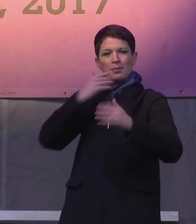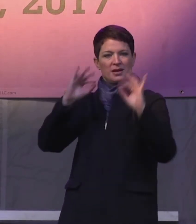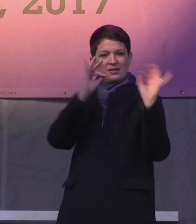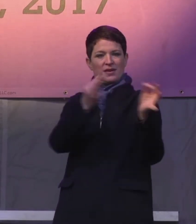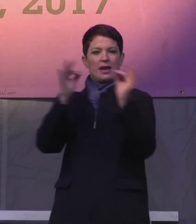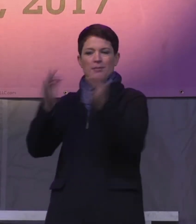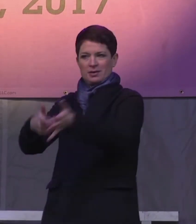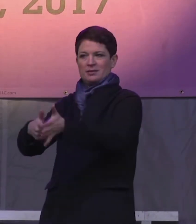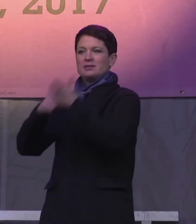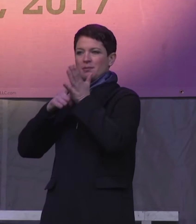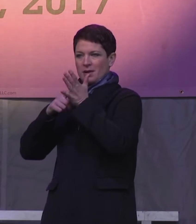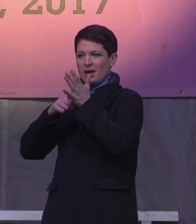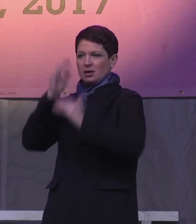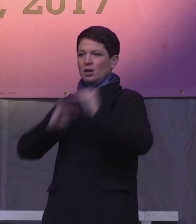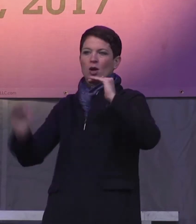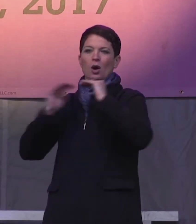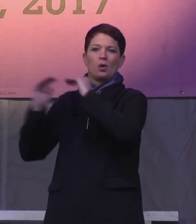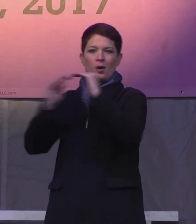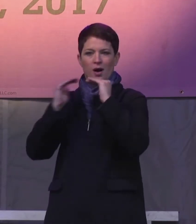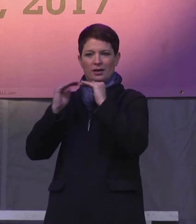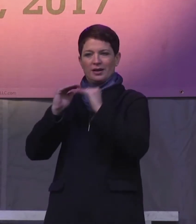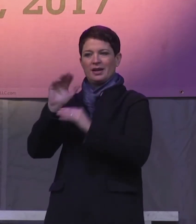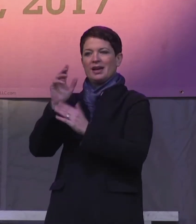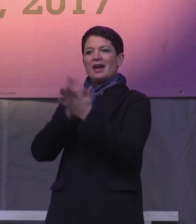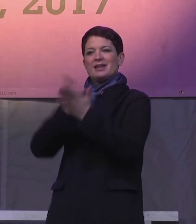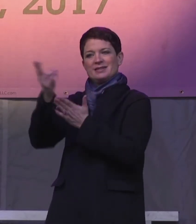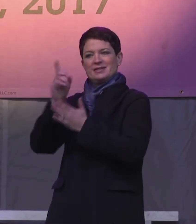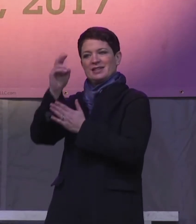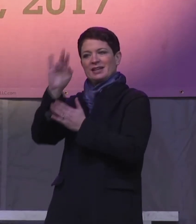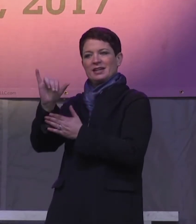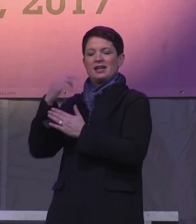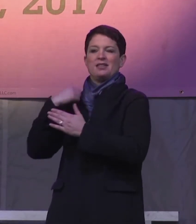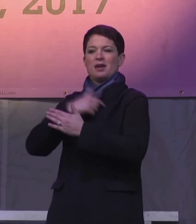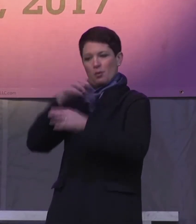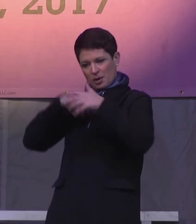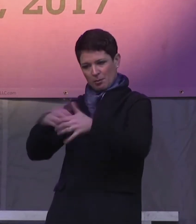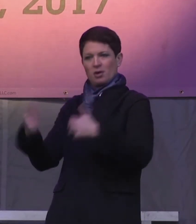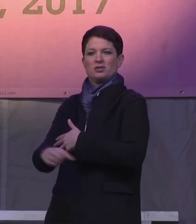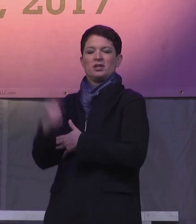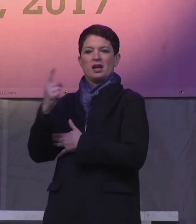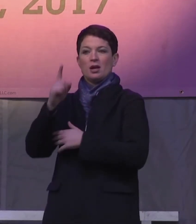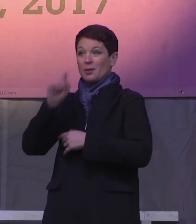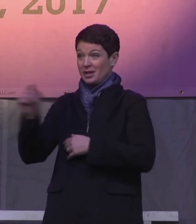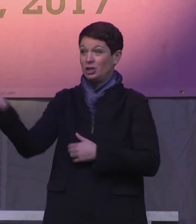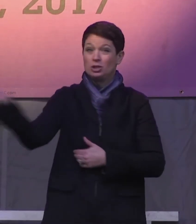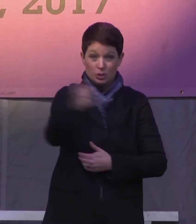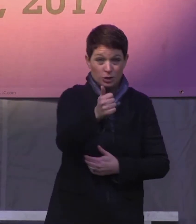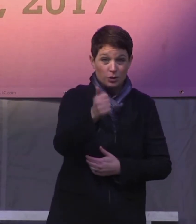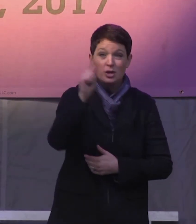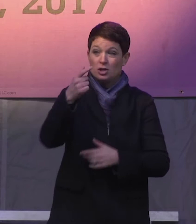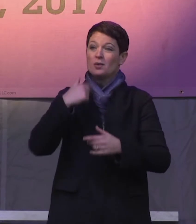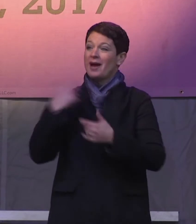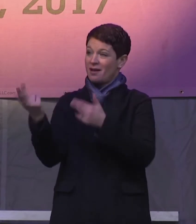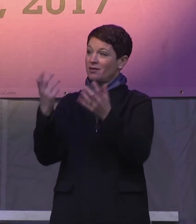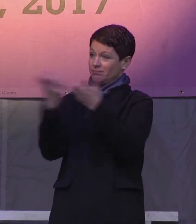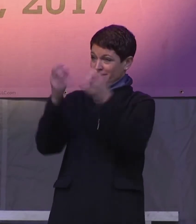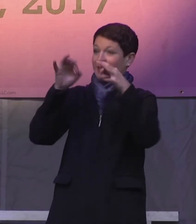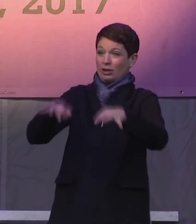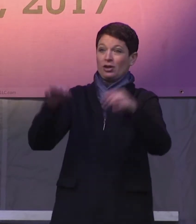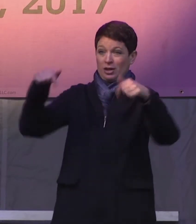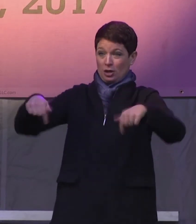families demand the equality and the dignity that we march for today. We need you, and you have a place here.